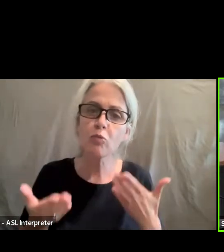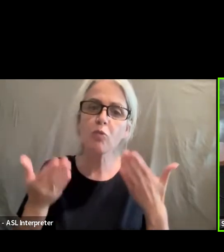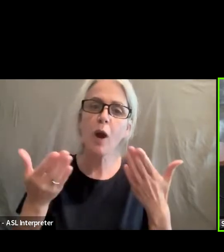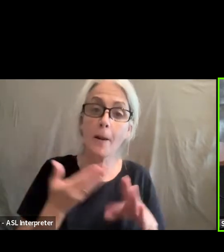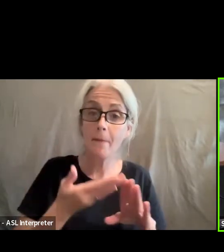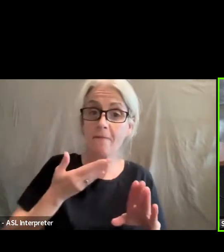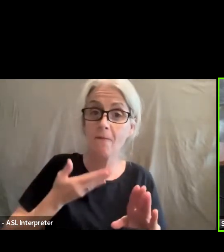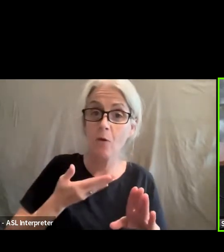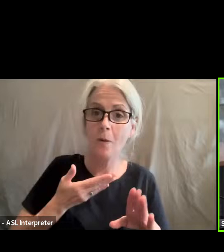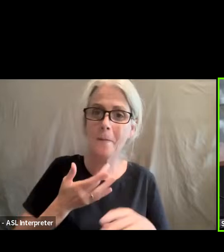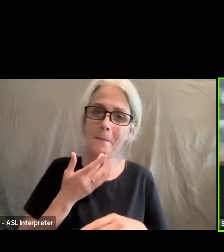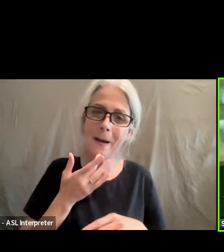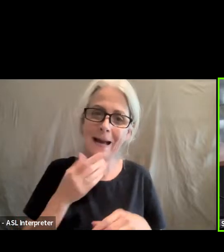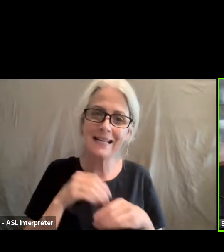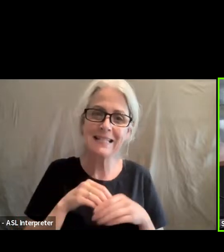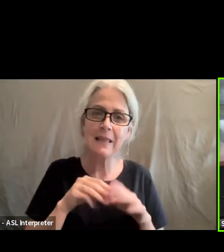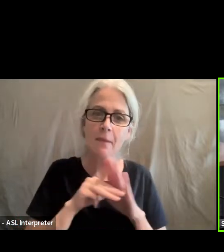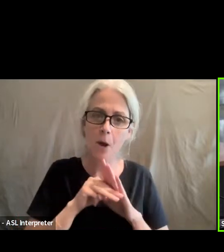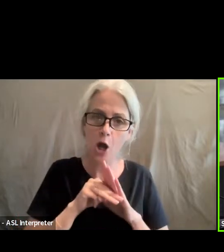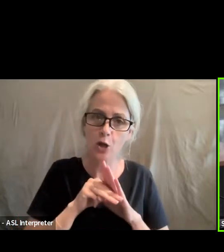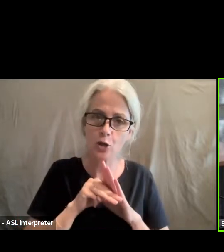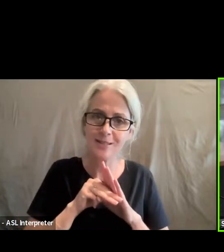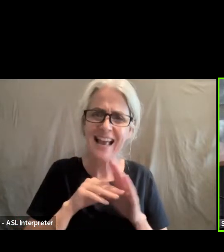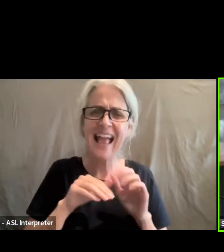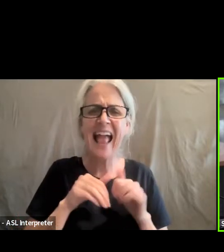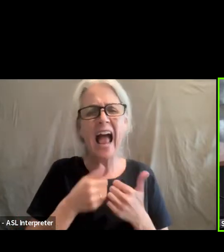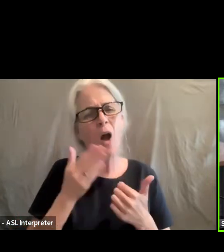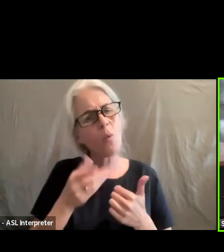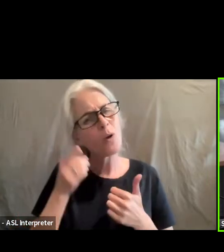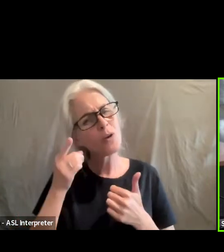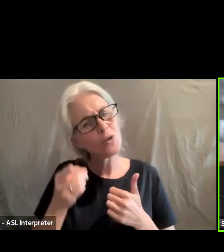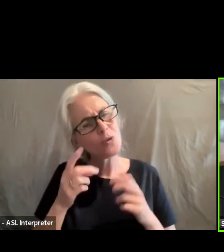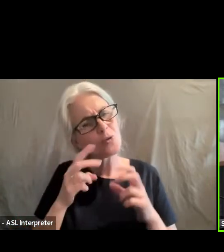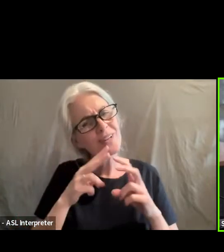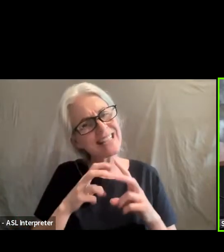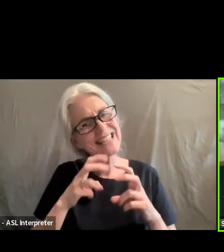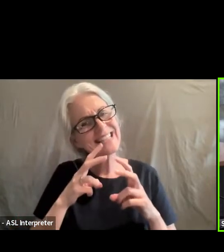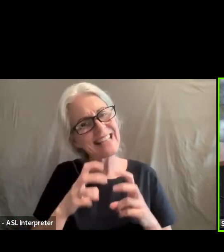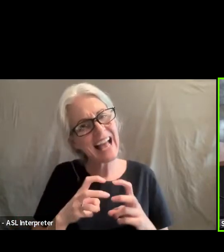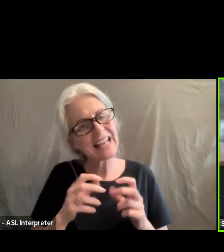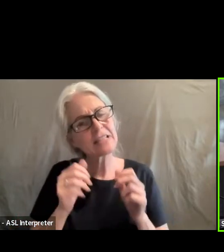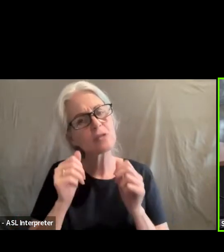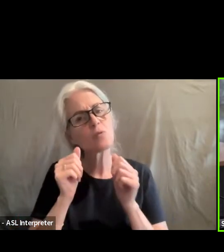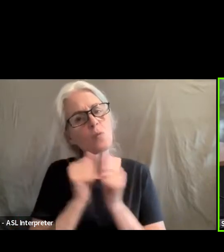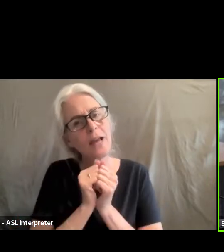was bias in the models. How are you going to assess in terms of,